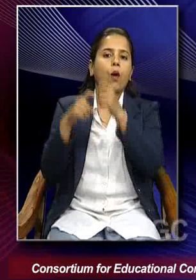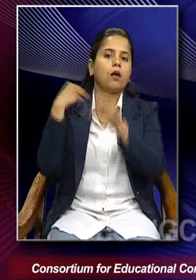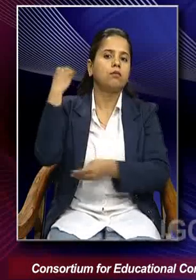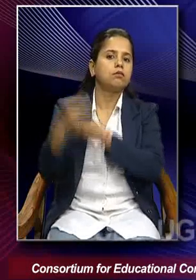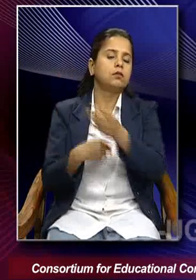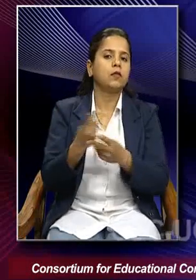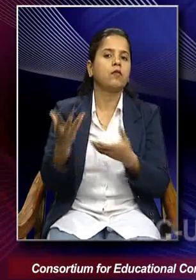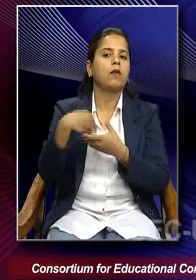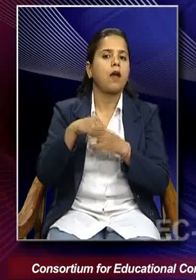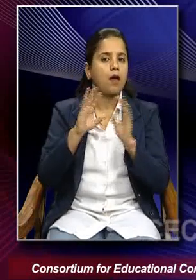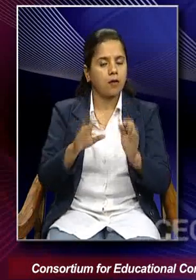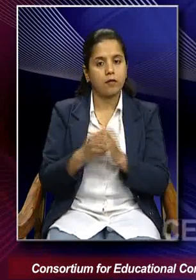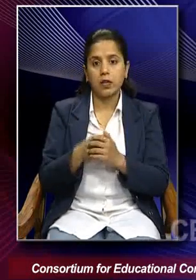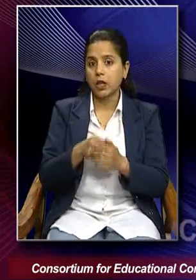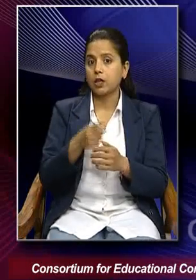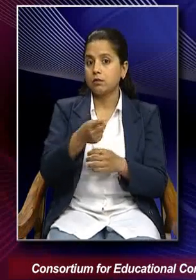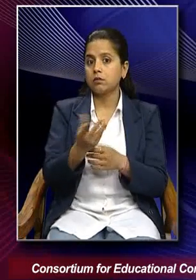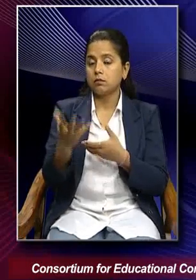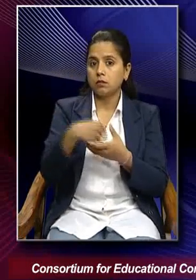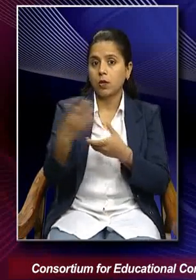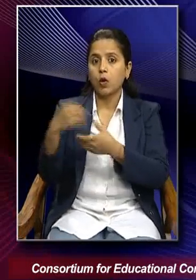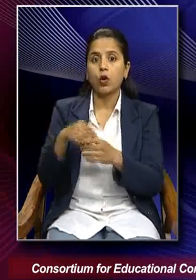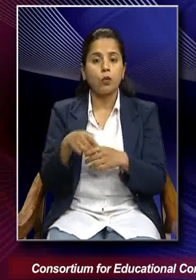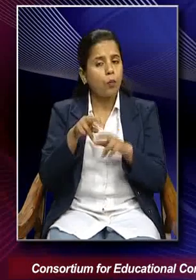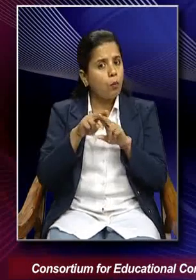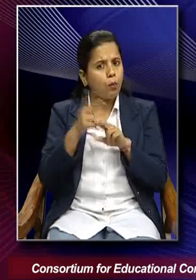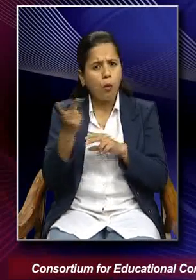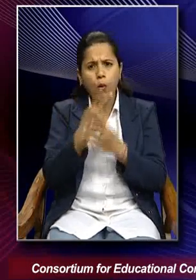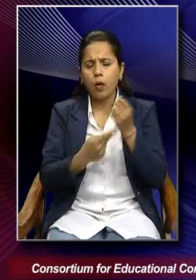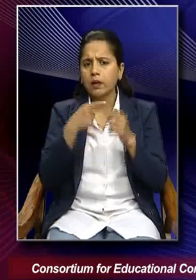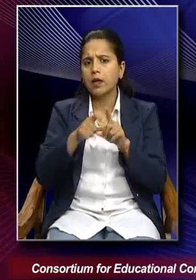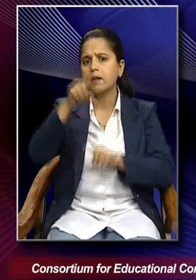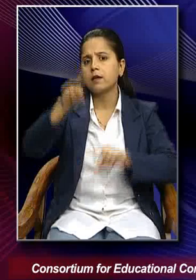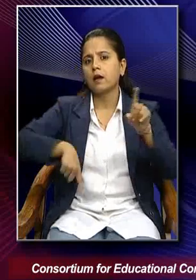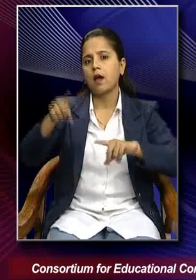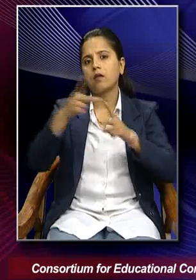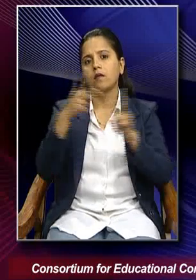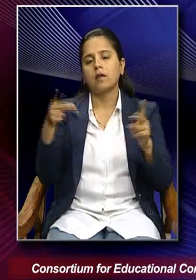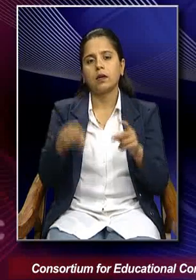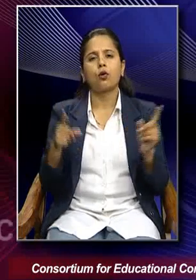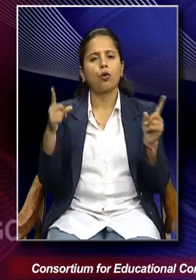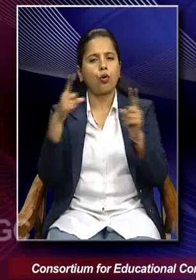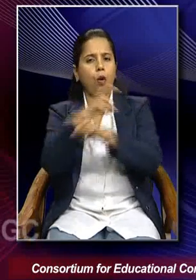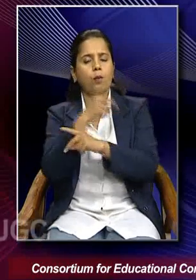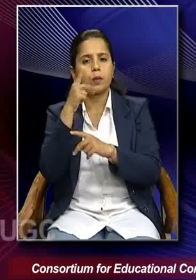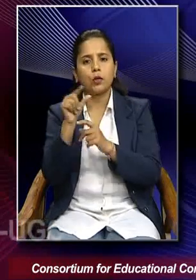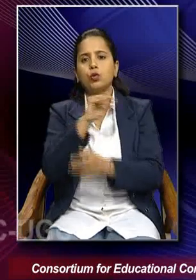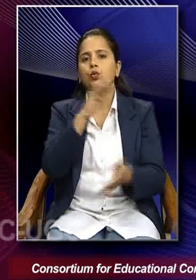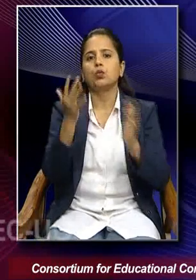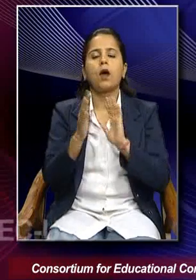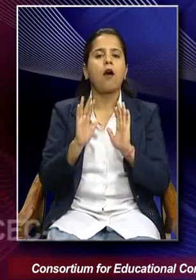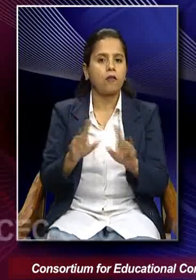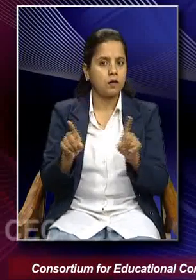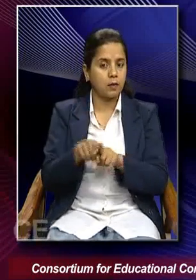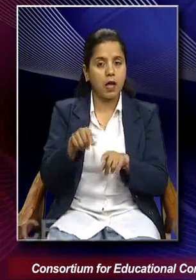possess. And these together, they give rise to the diversity and complexity in the universe, and that's why